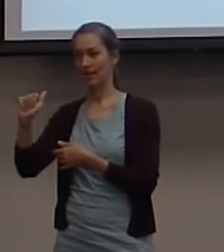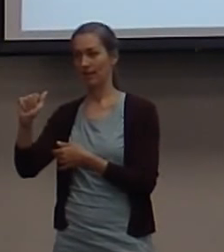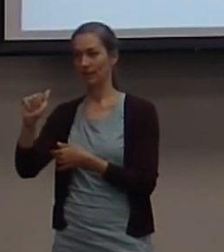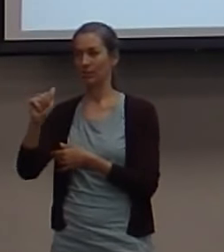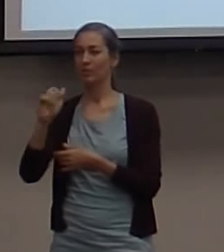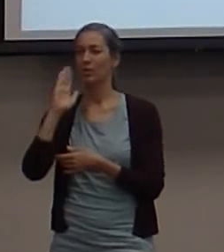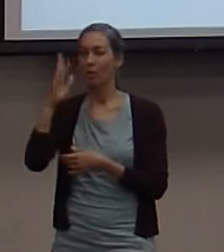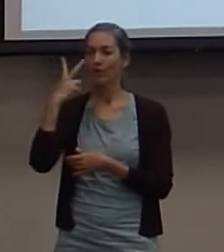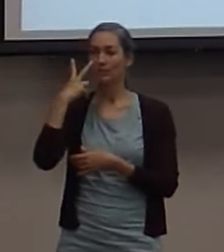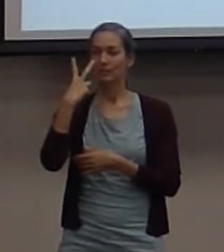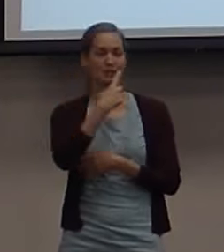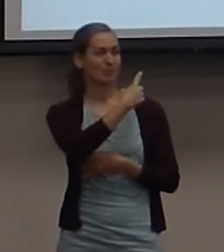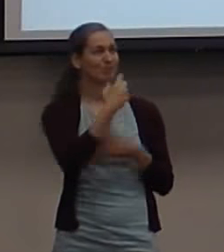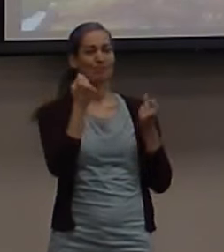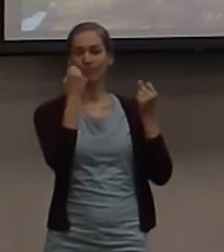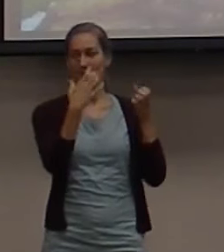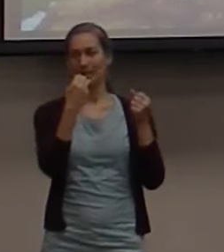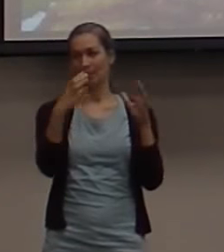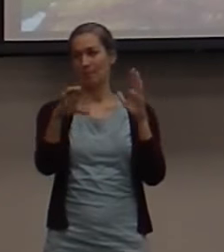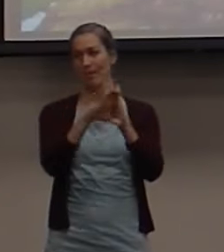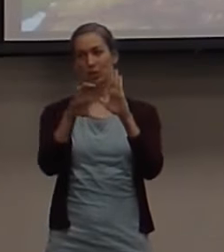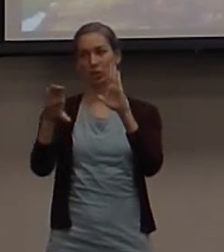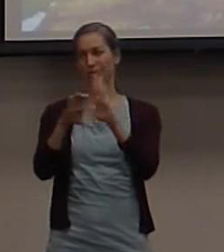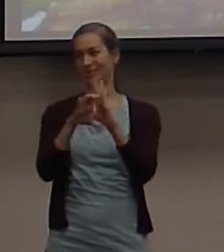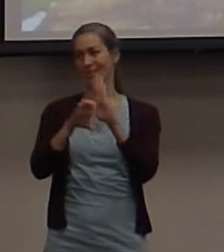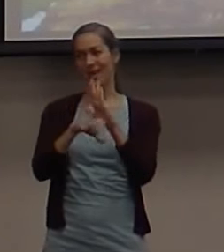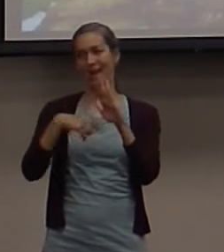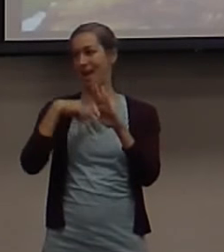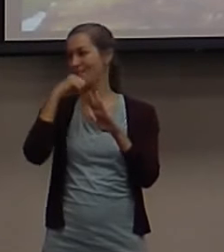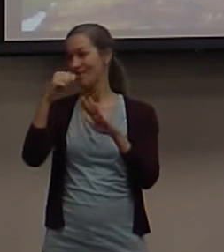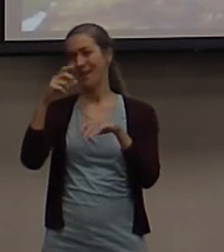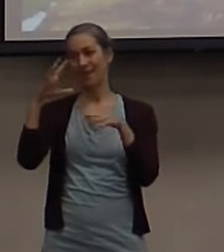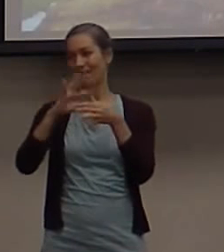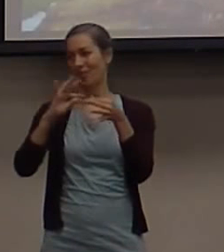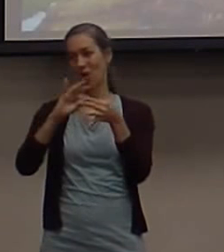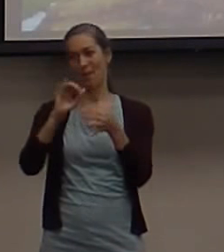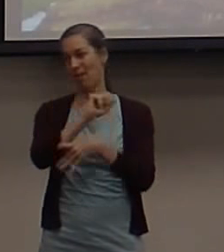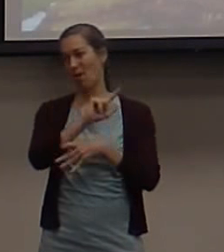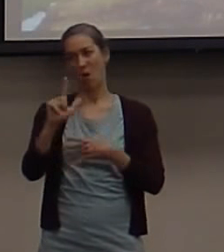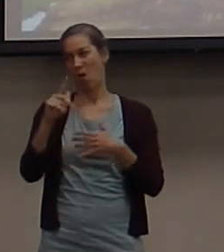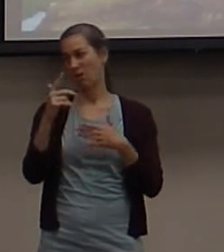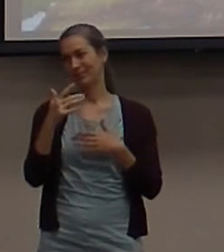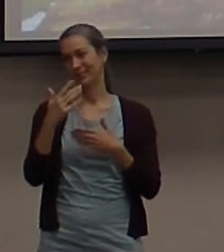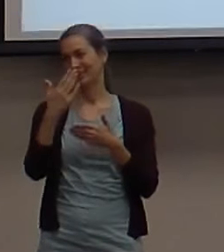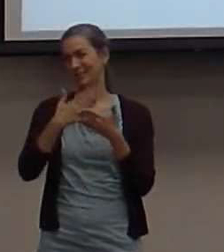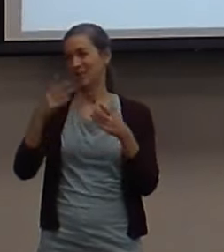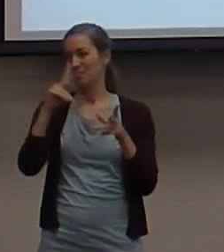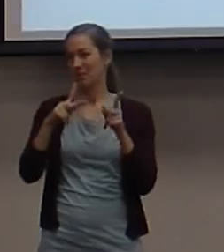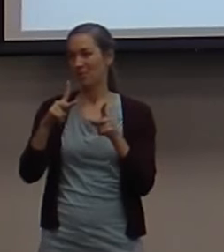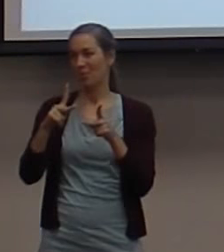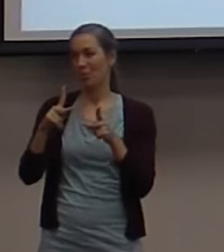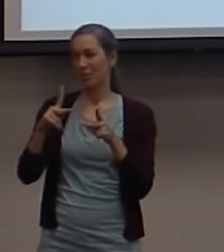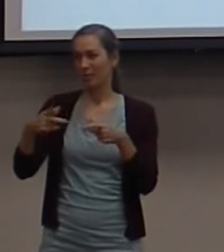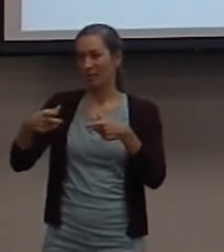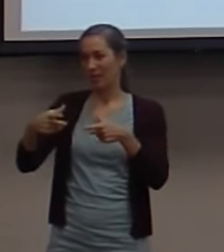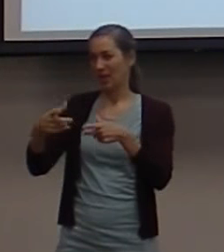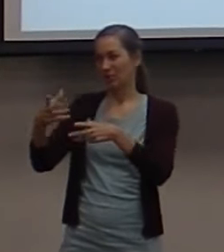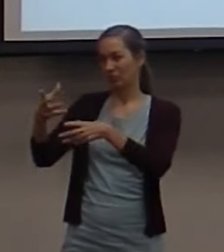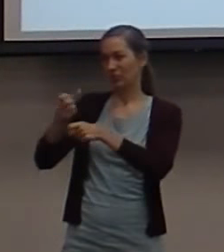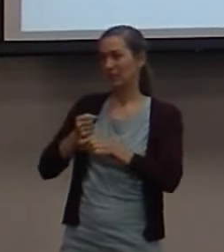keep sequencing a bunch of slides I'm not going to make any comment on. Just some of the people receiving solar players for the most